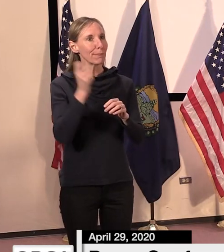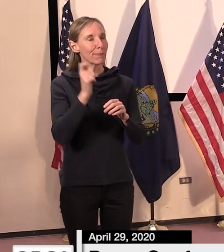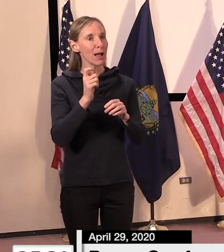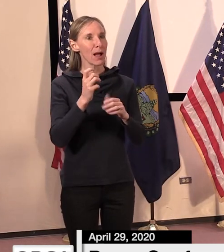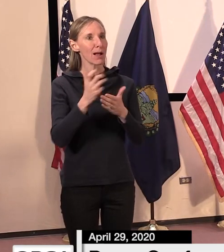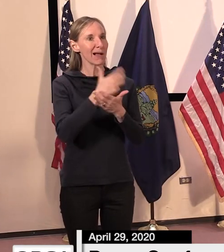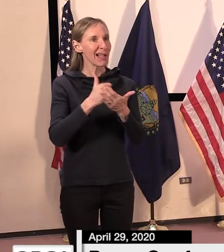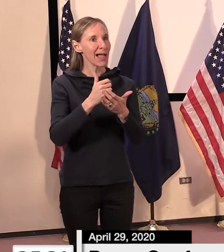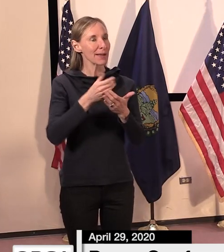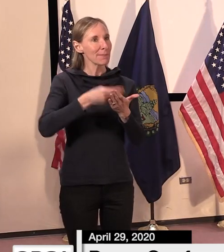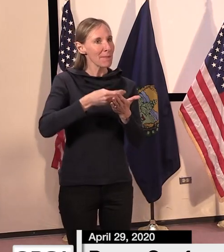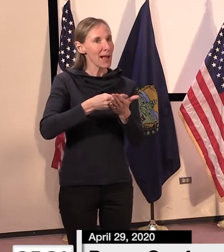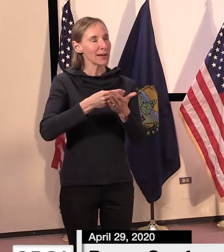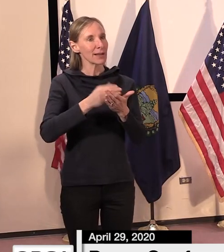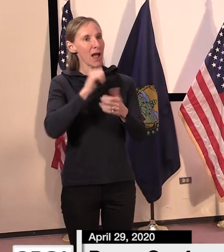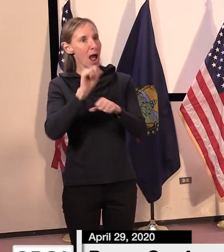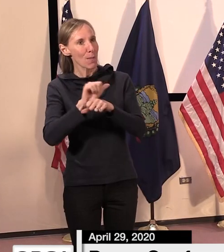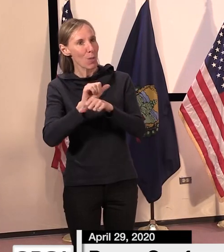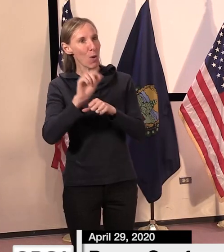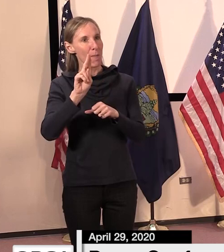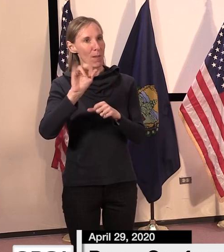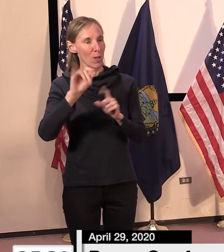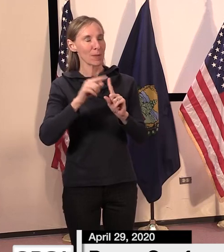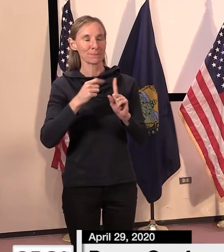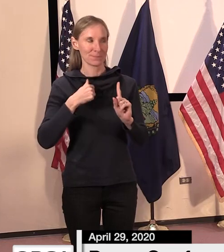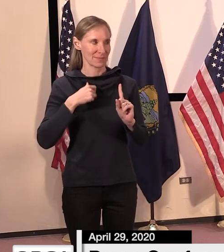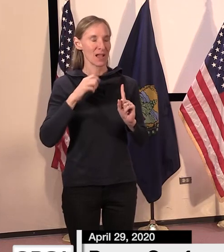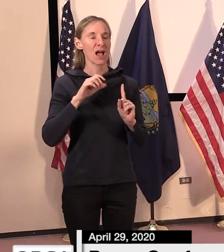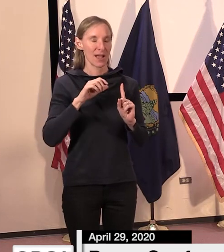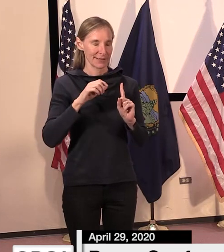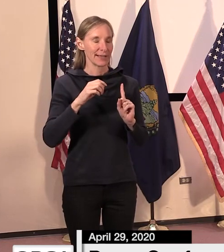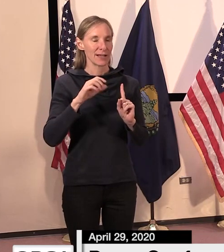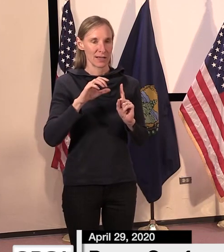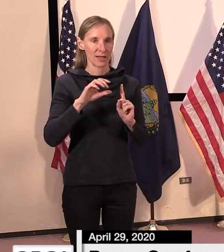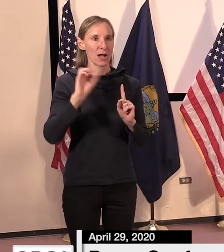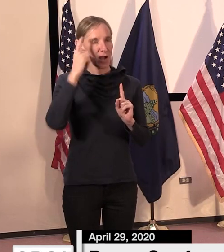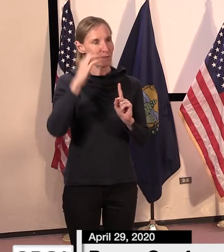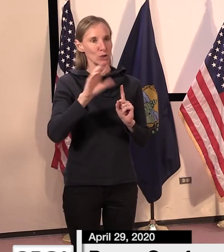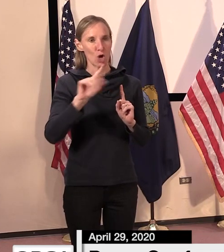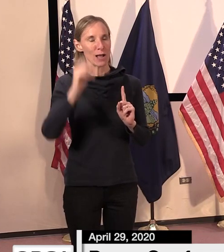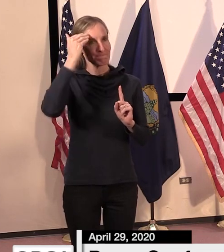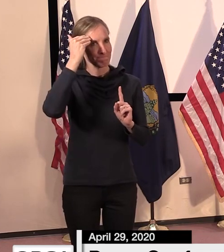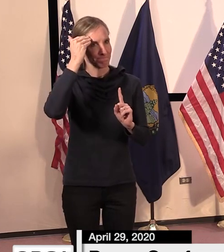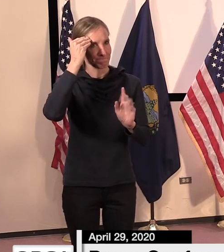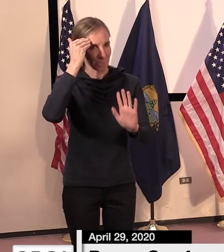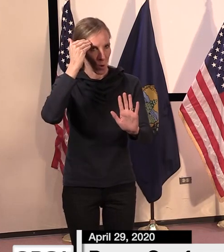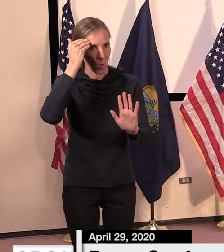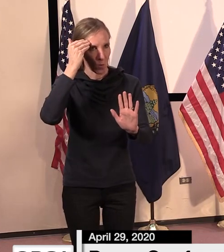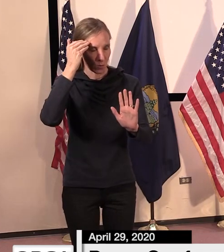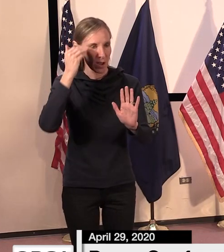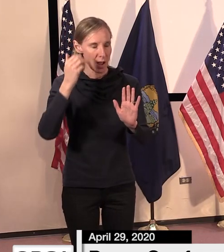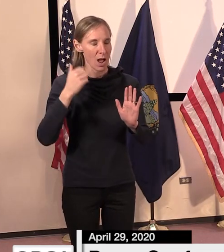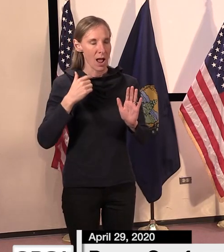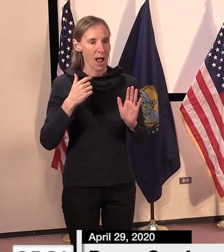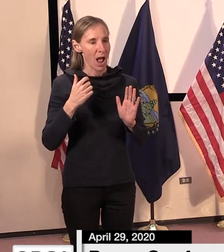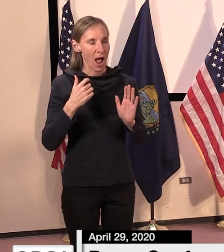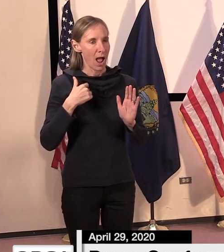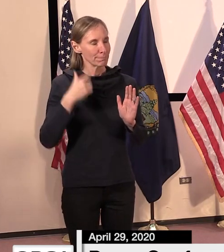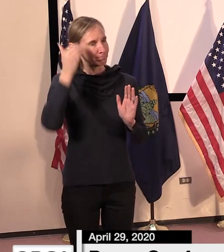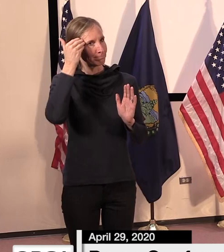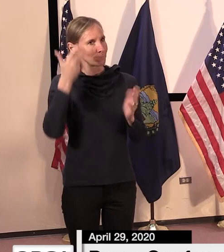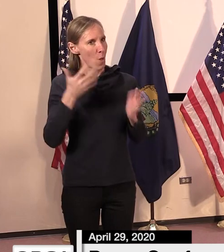say broadly that this is on our radar screen. Again, as we open up businesses and open up jobs and open up the